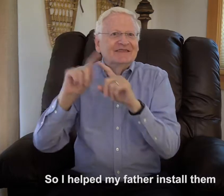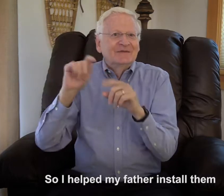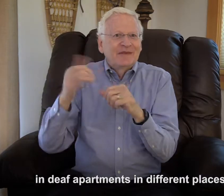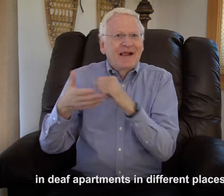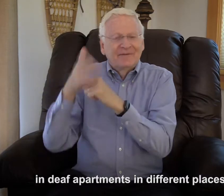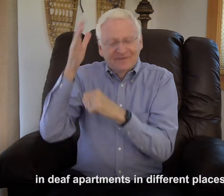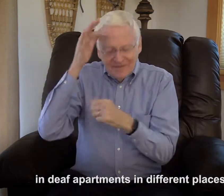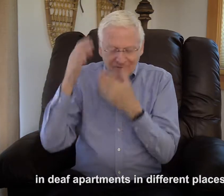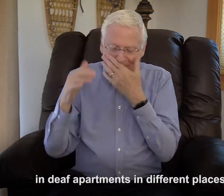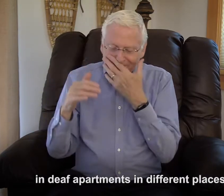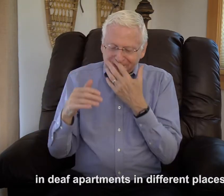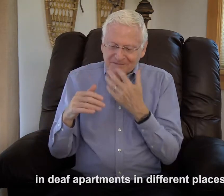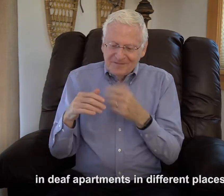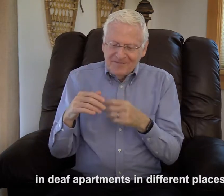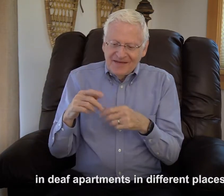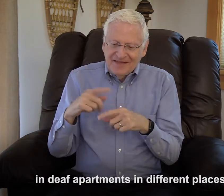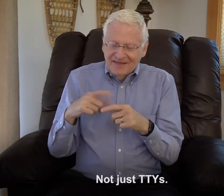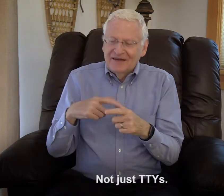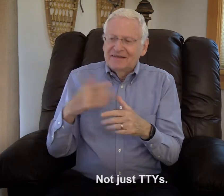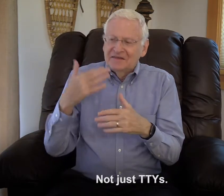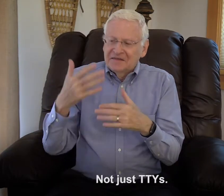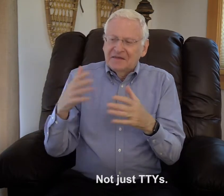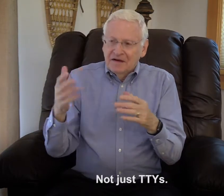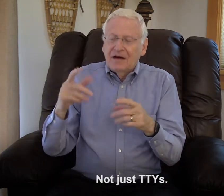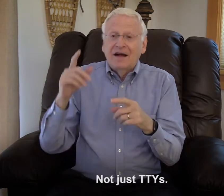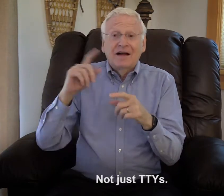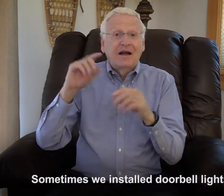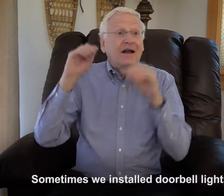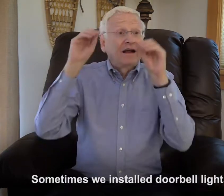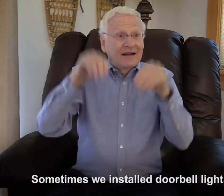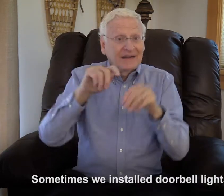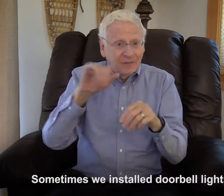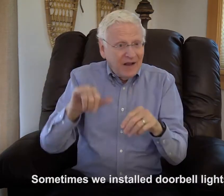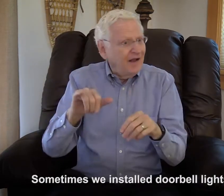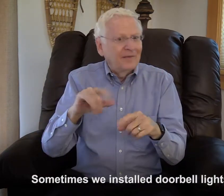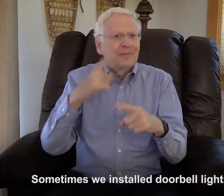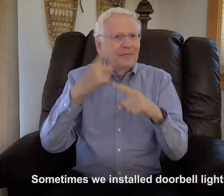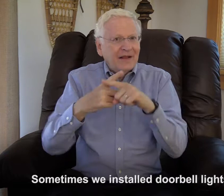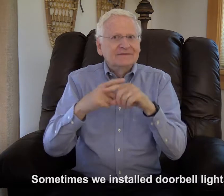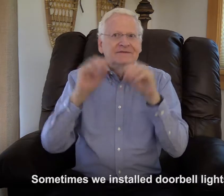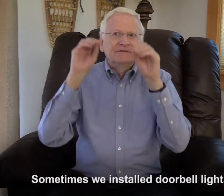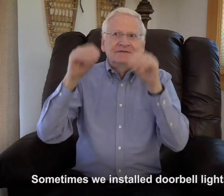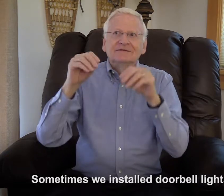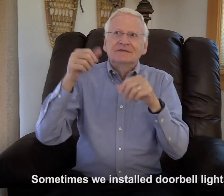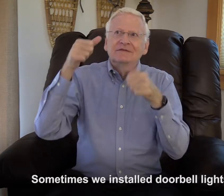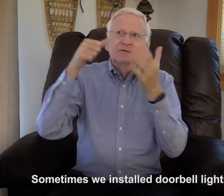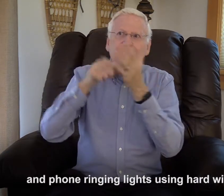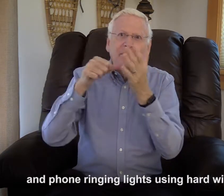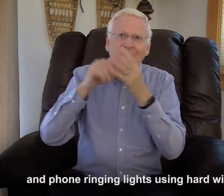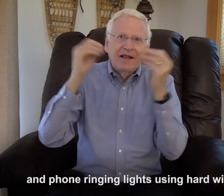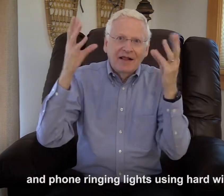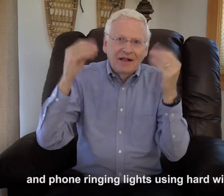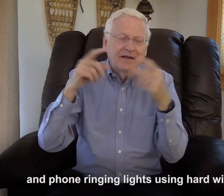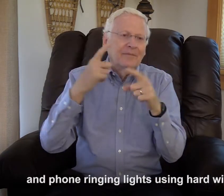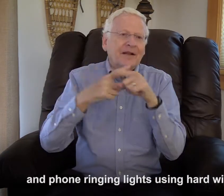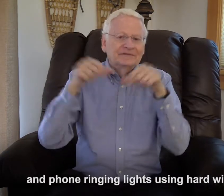them in Deaf apartments in different places. Not just TTYs. Sometimes we installed doorbell lights and phone ringing lights using